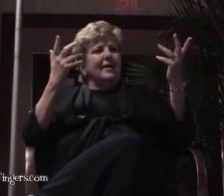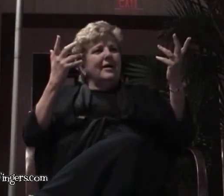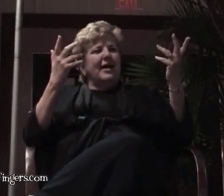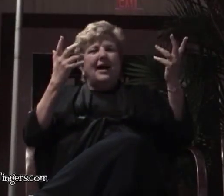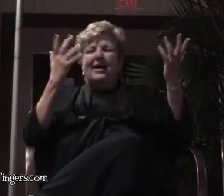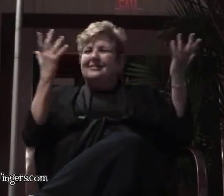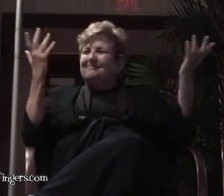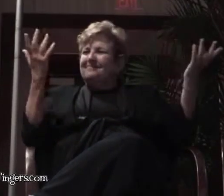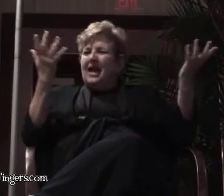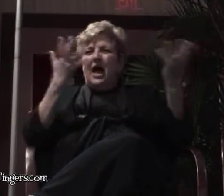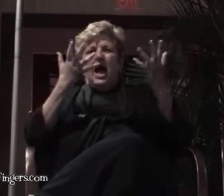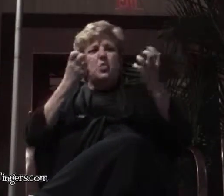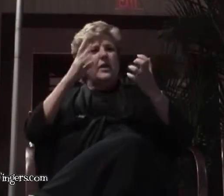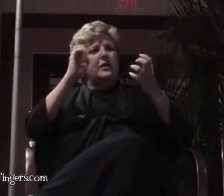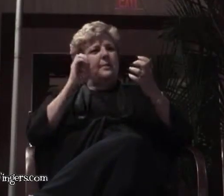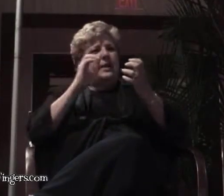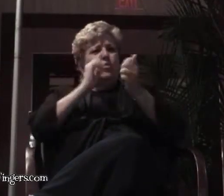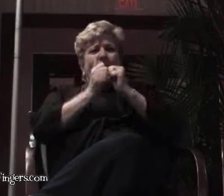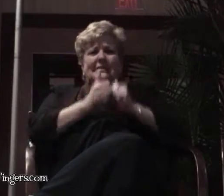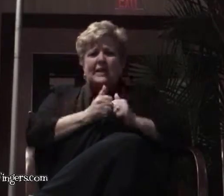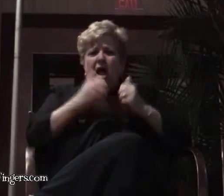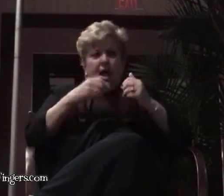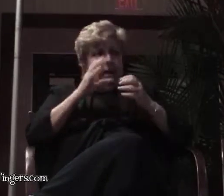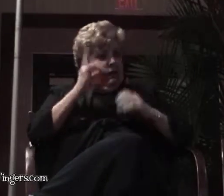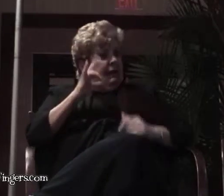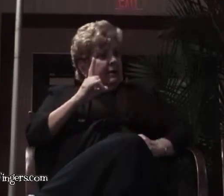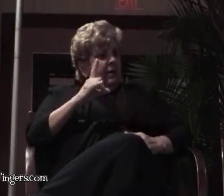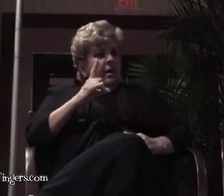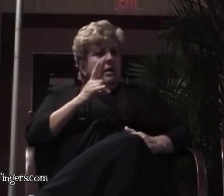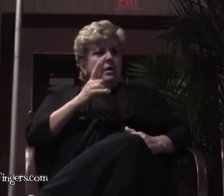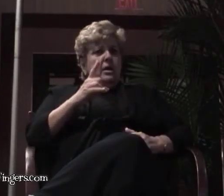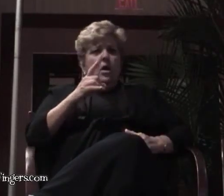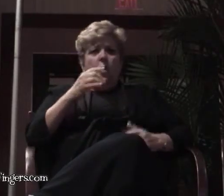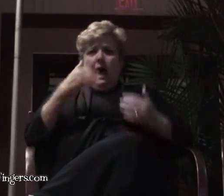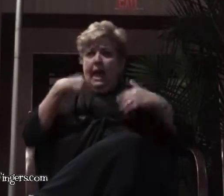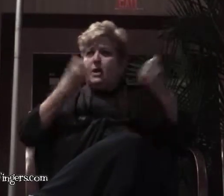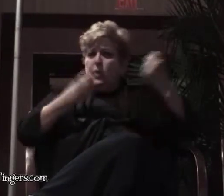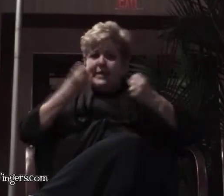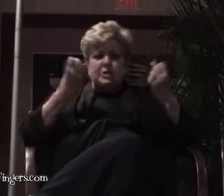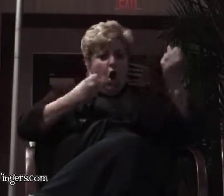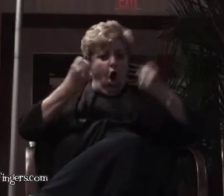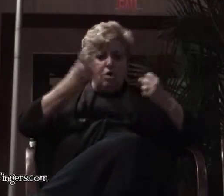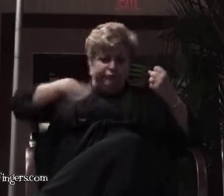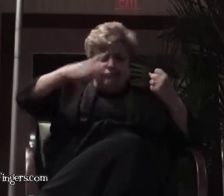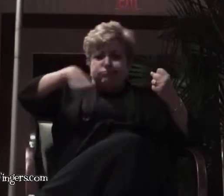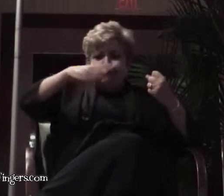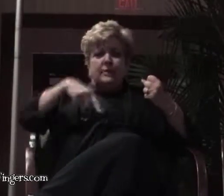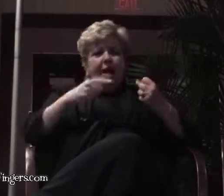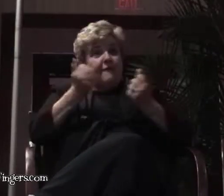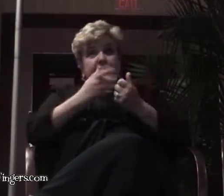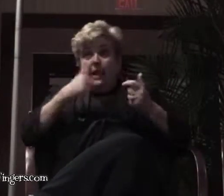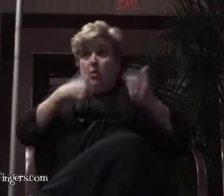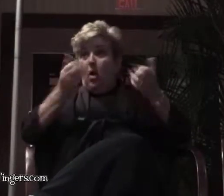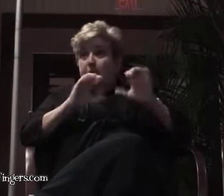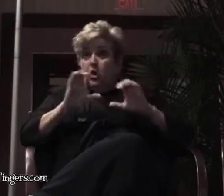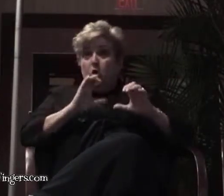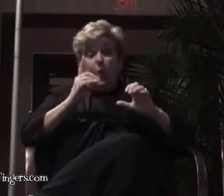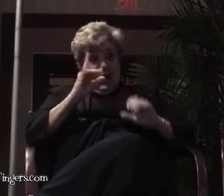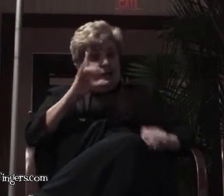I wanted to be racing. I ended up running the racetrack, owning race cars. I mean, everything I've ever wanted to do, I've done it. And then when I